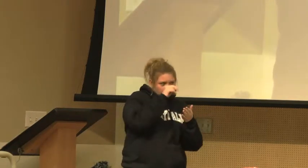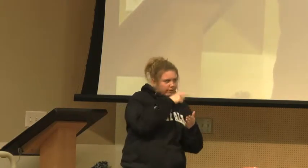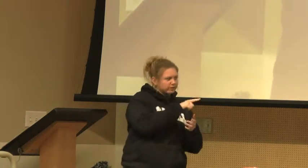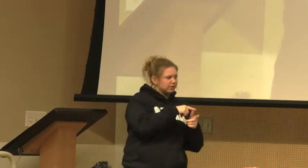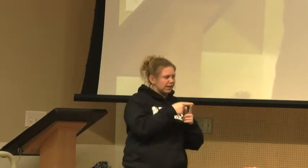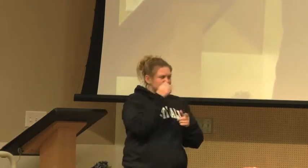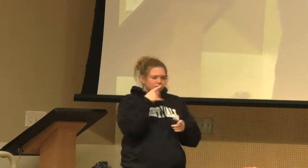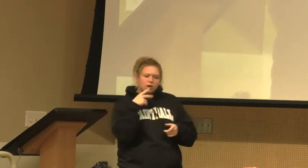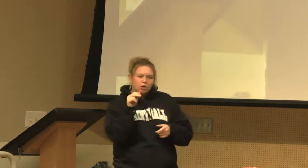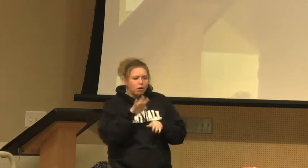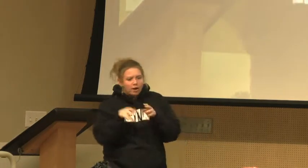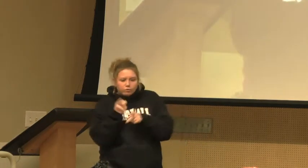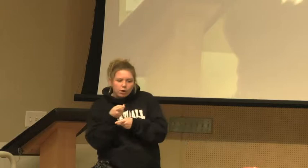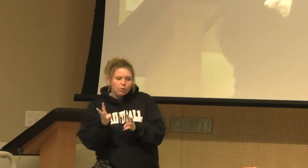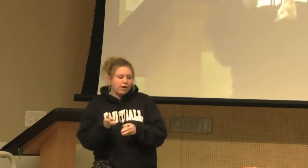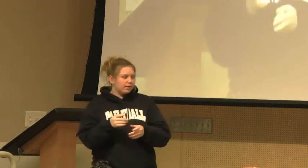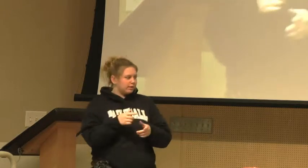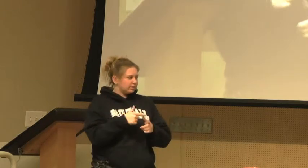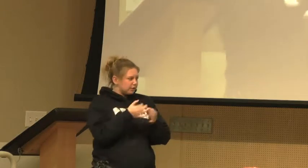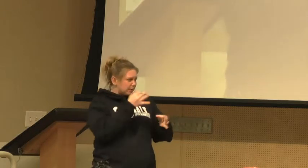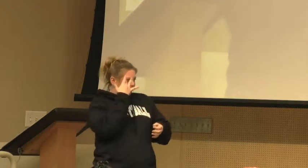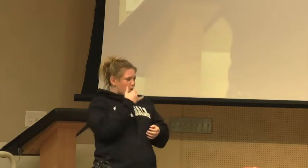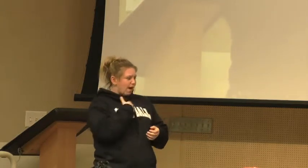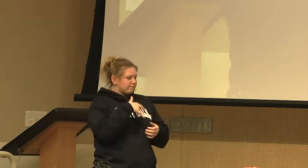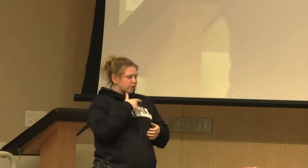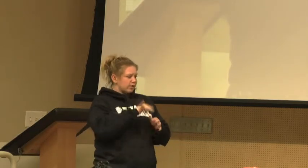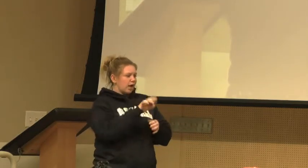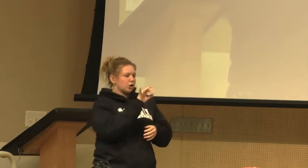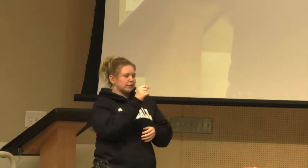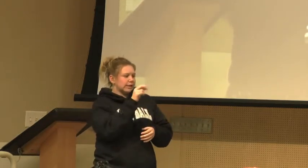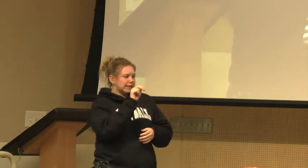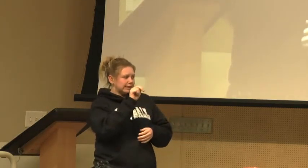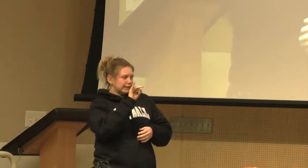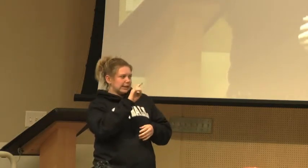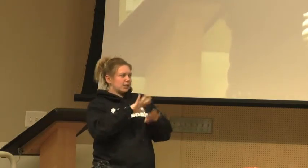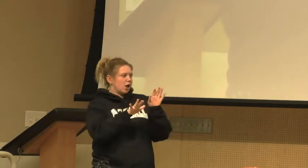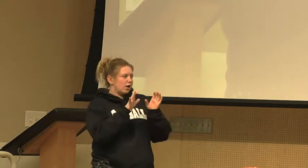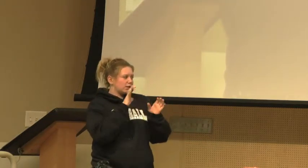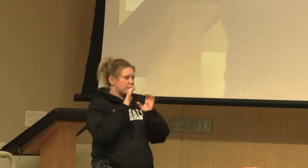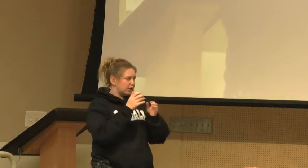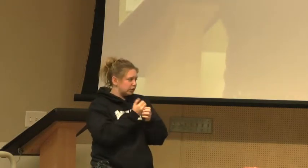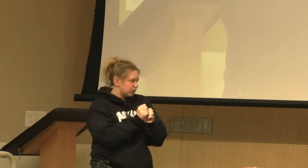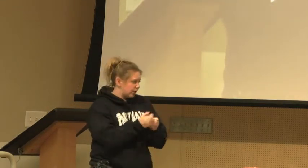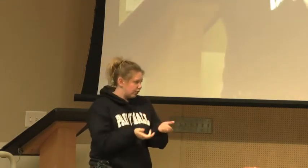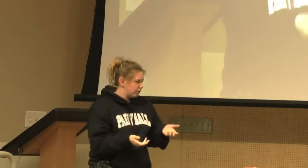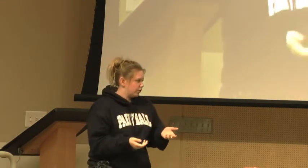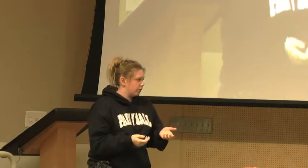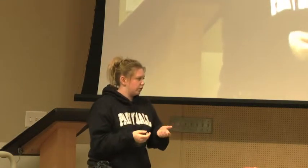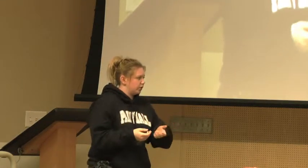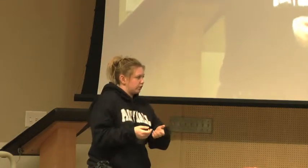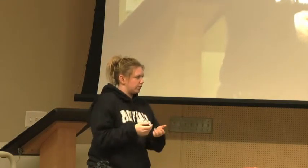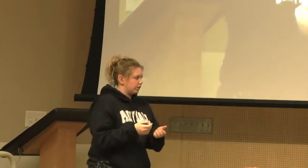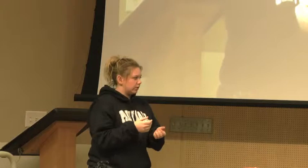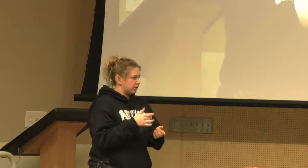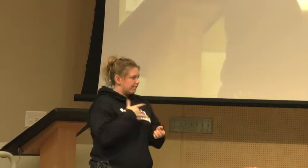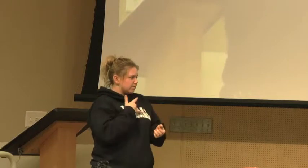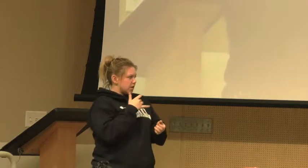and they were saying that I wouldn't do things the right way. They were saying things that I needed to work on instead, but I